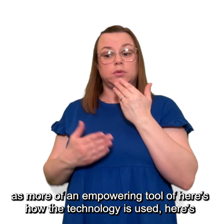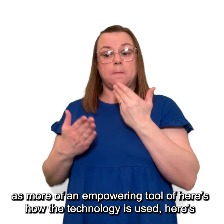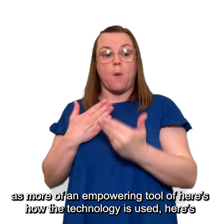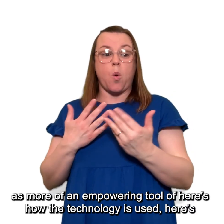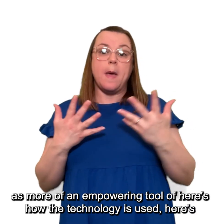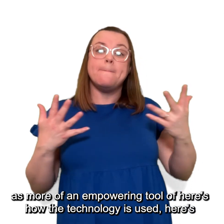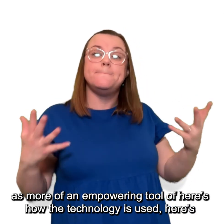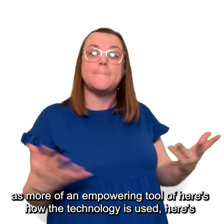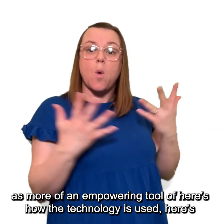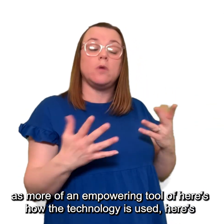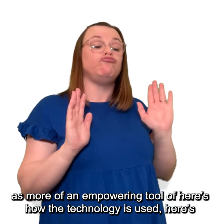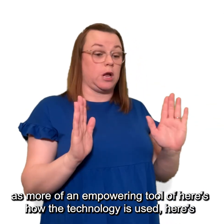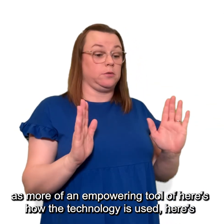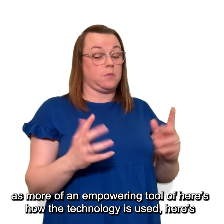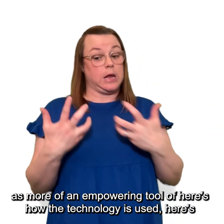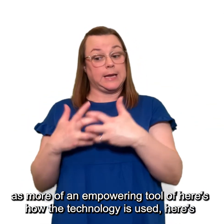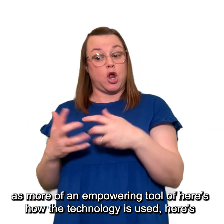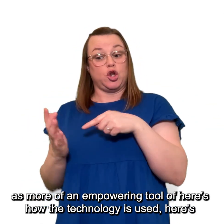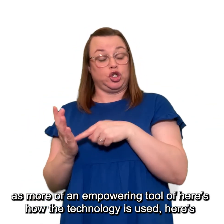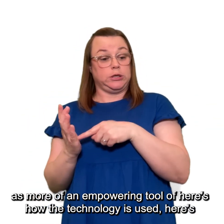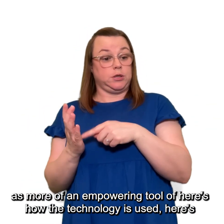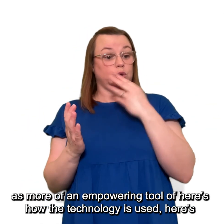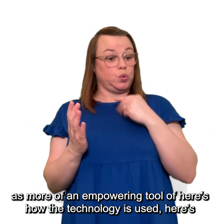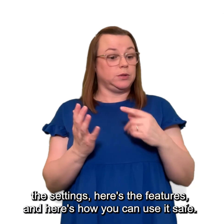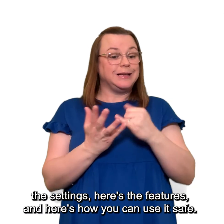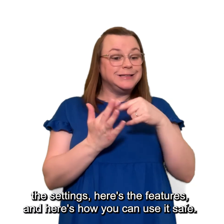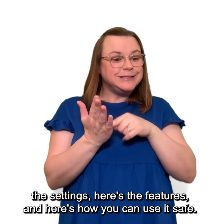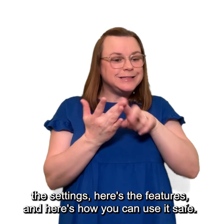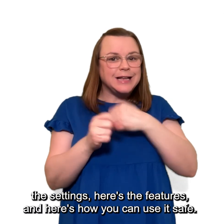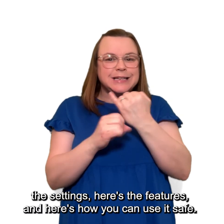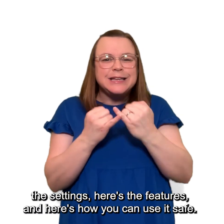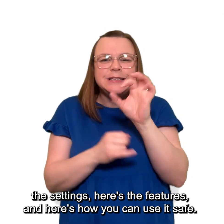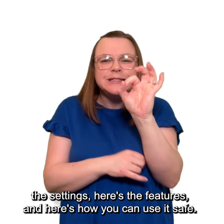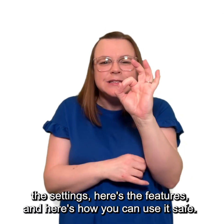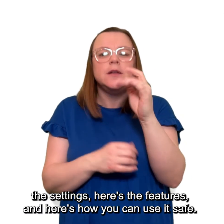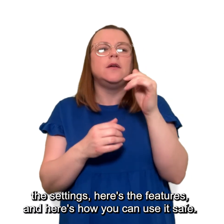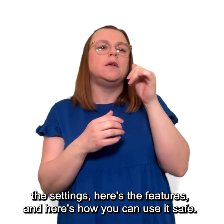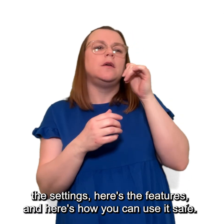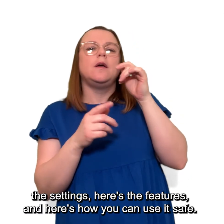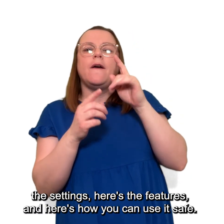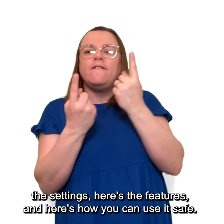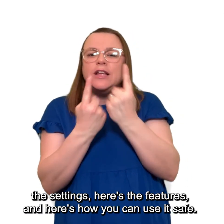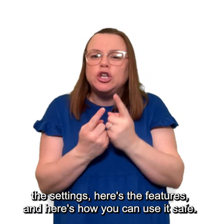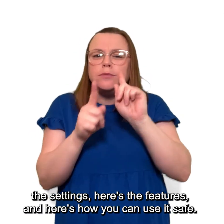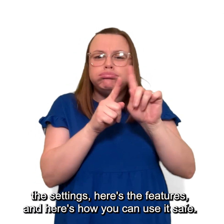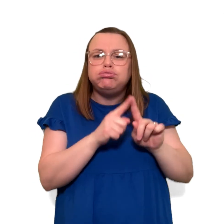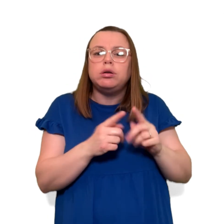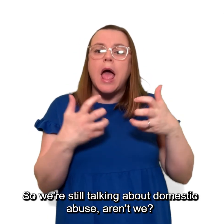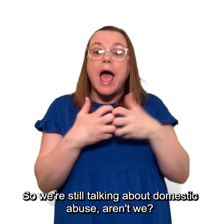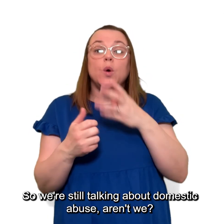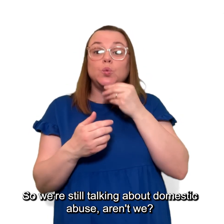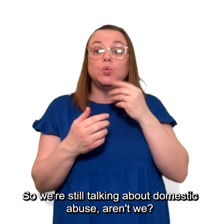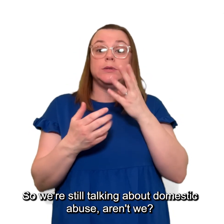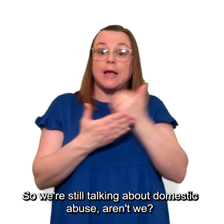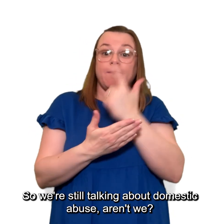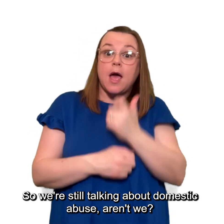as more of an empowering tool of here's how the technology you here's the settings, here's the features, and here's how you can use it safe.